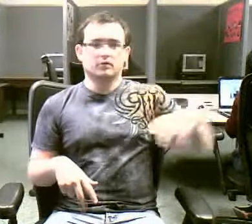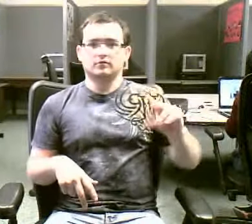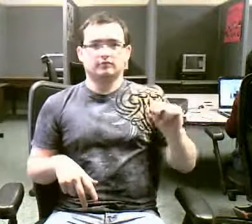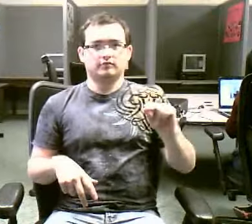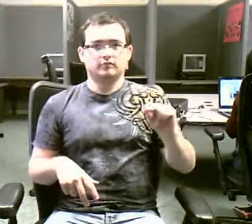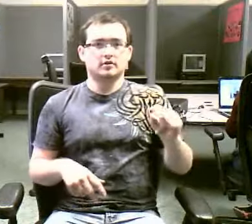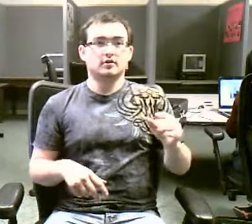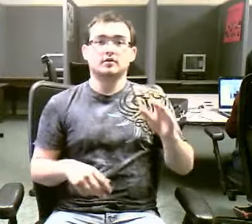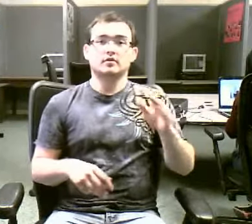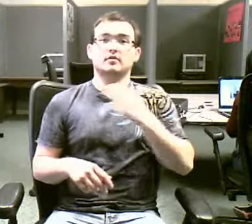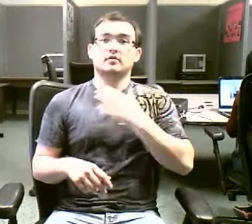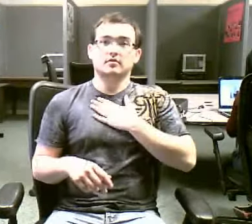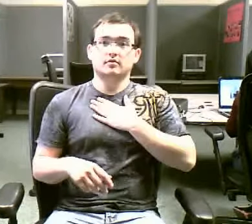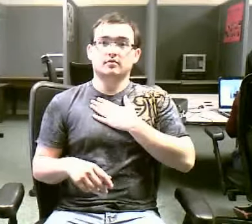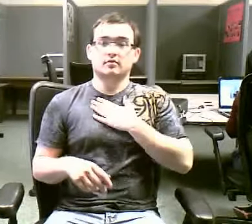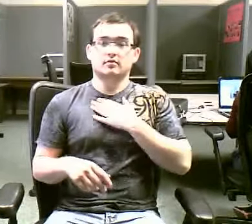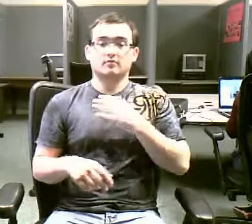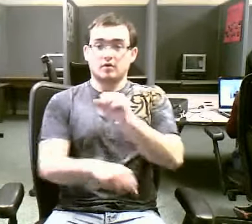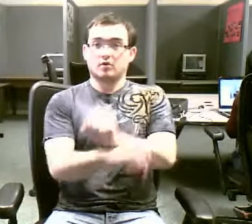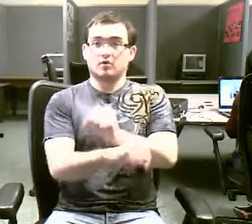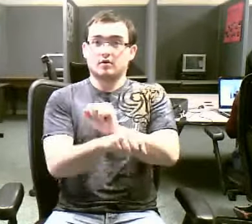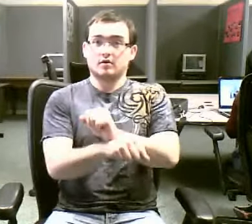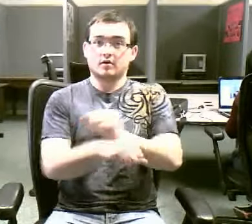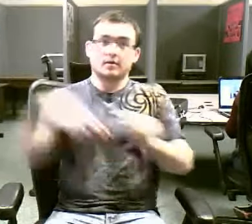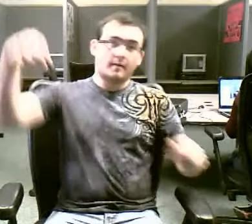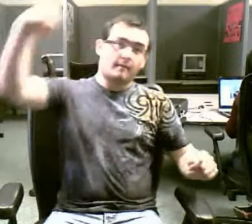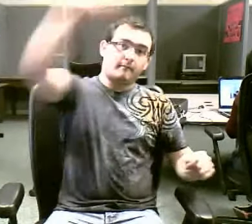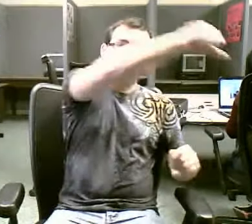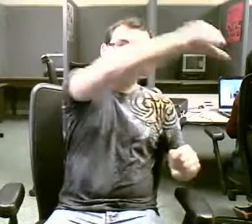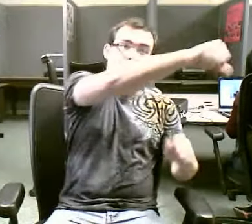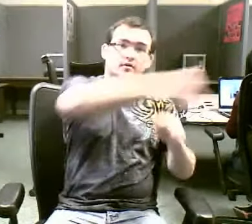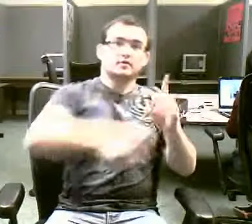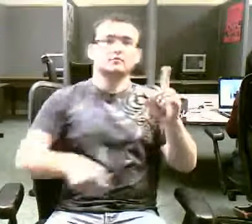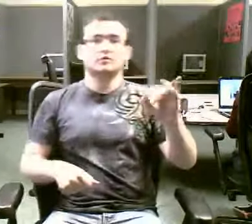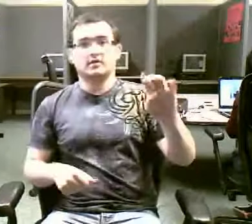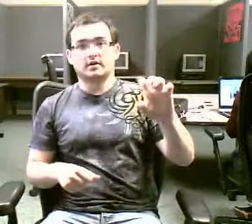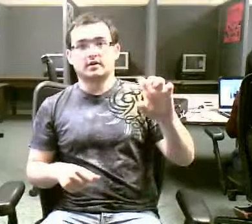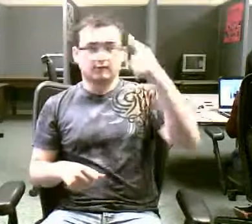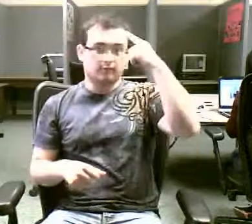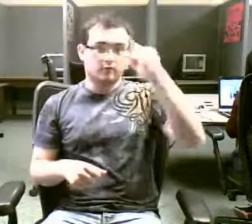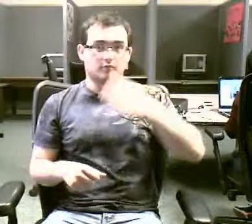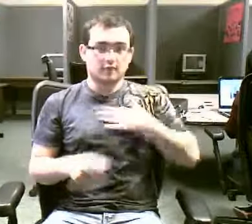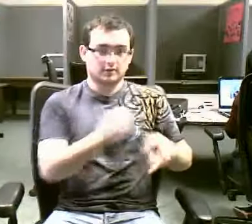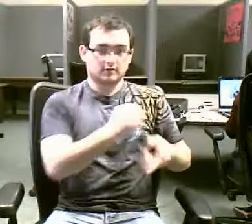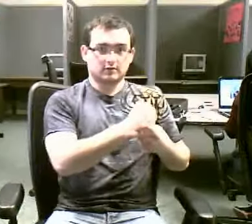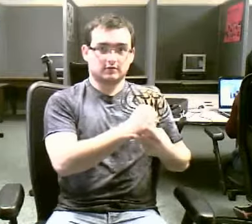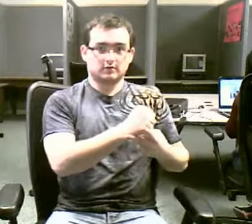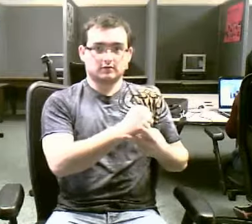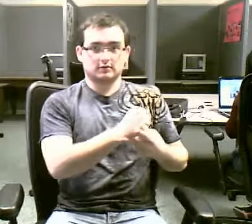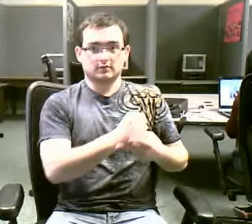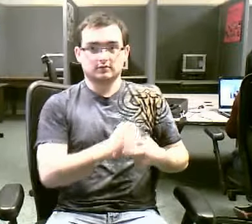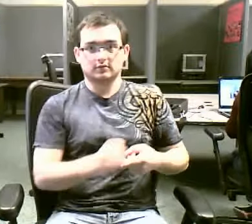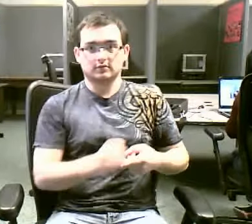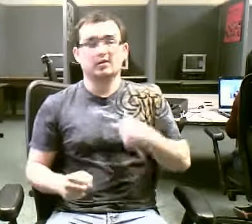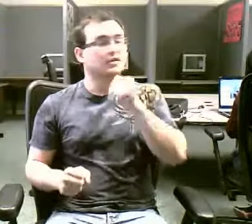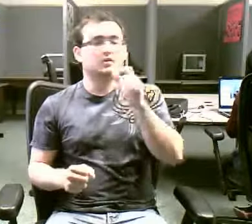It saves money, yeah. You don't have to go to any currency exchanges and, cash a check because they